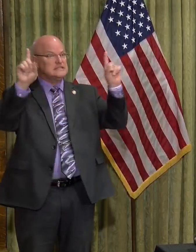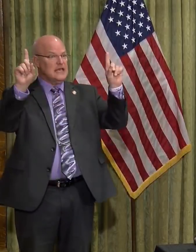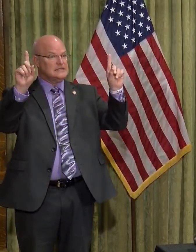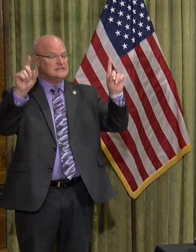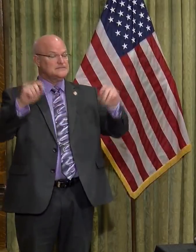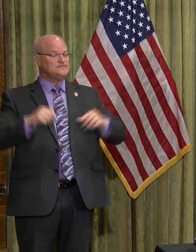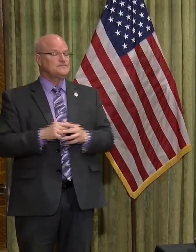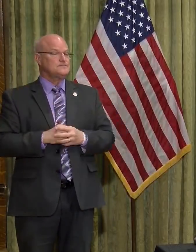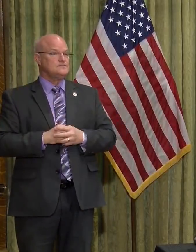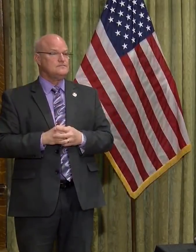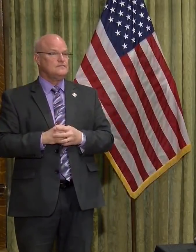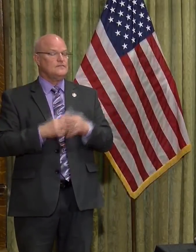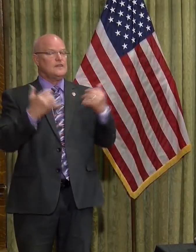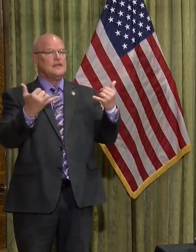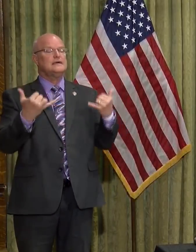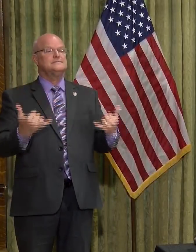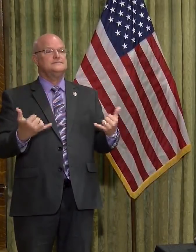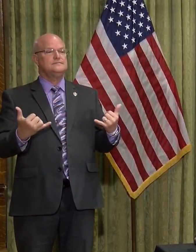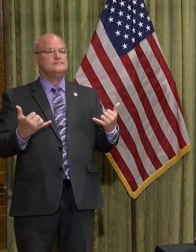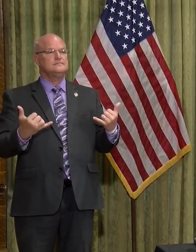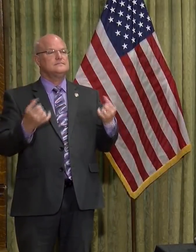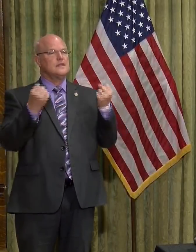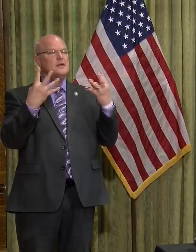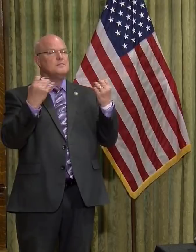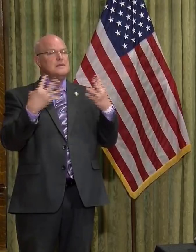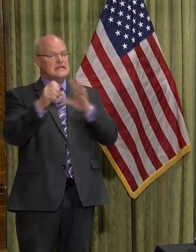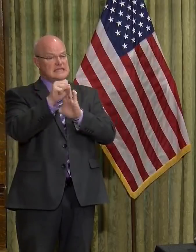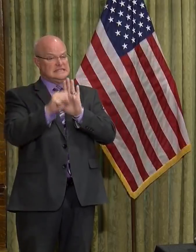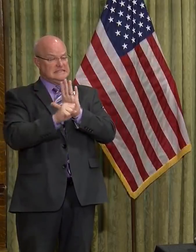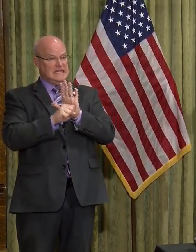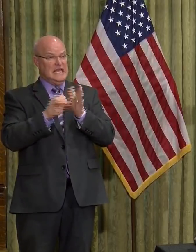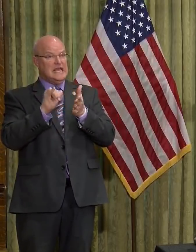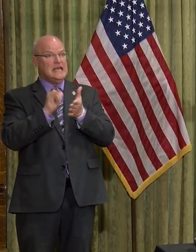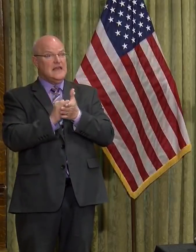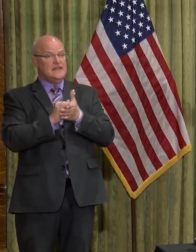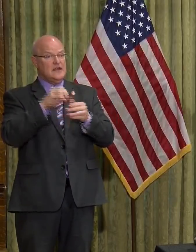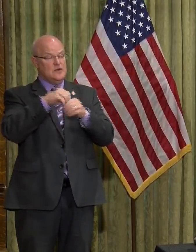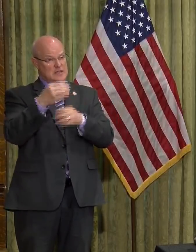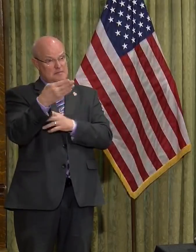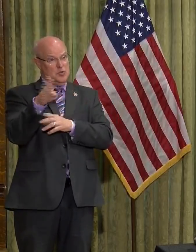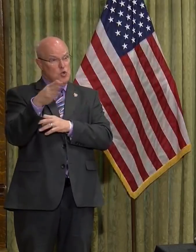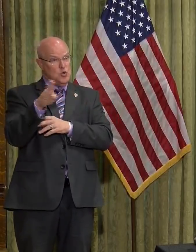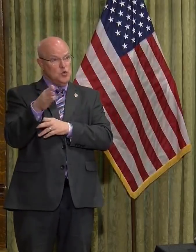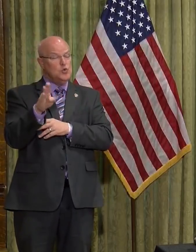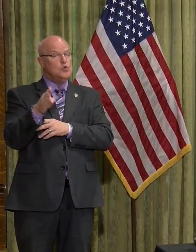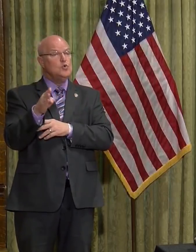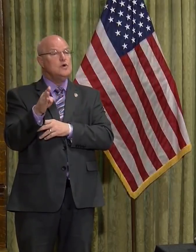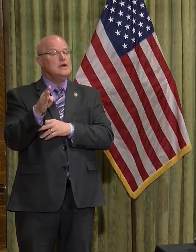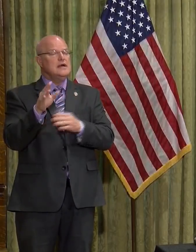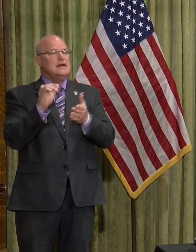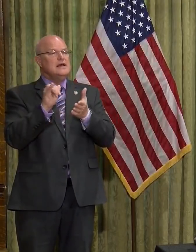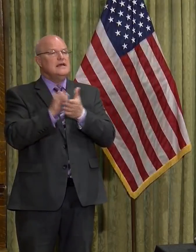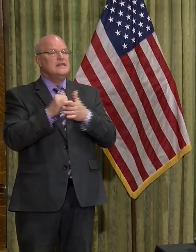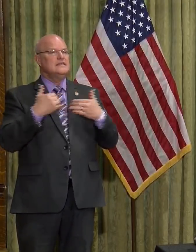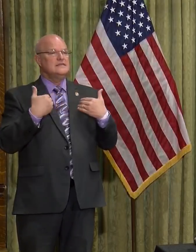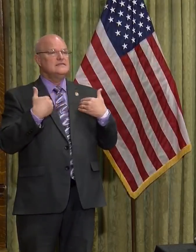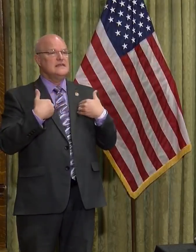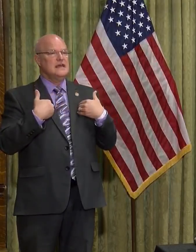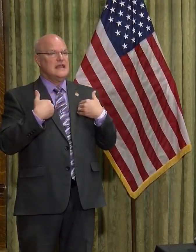success. Now, many of the states that are in blue that